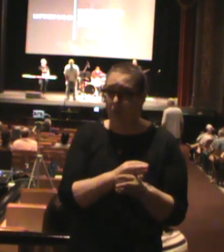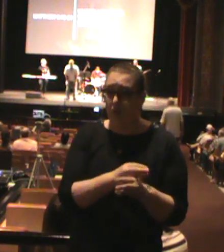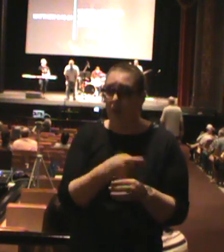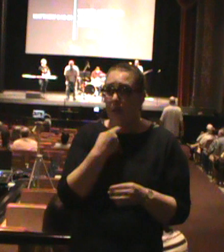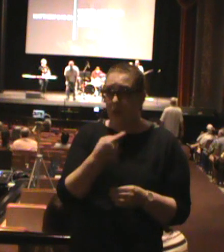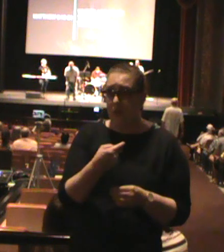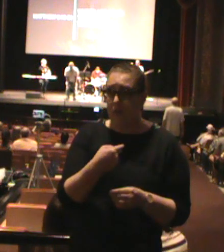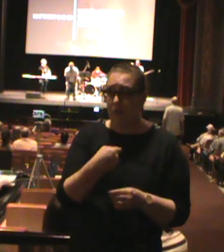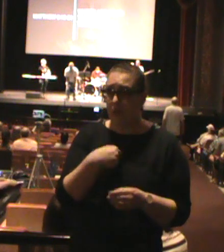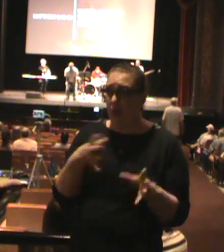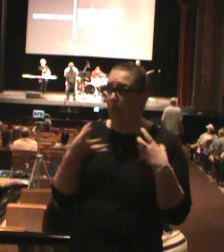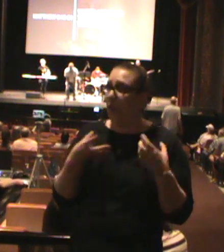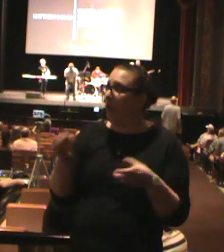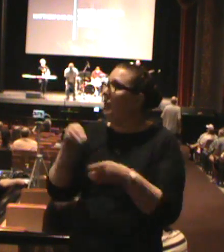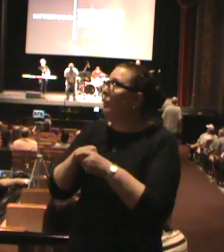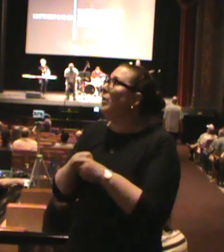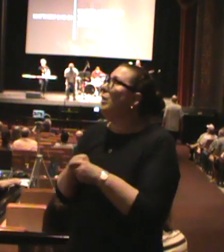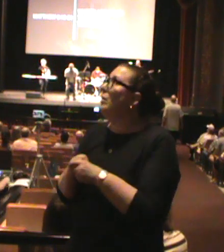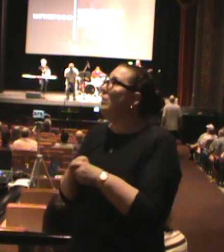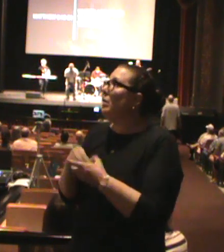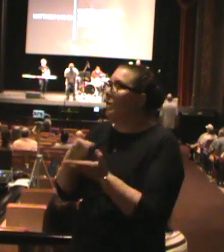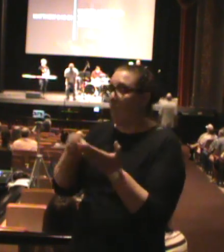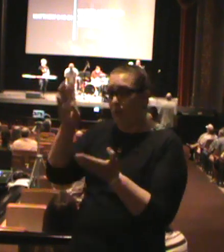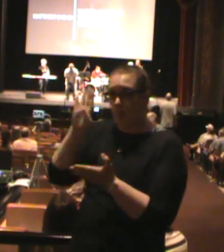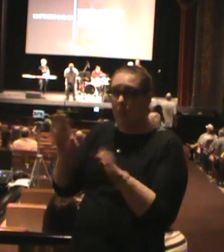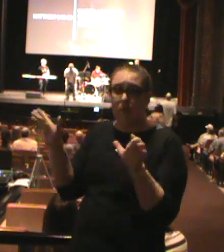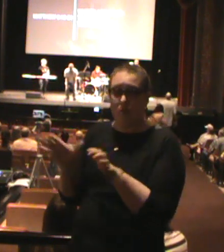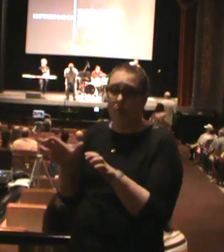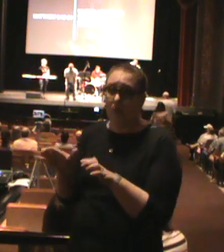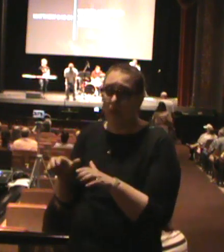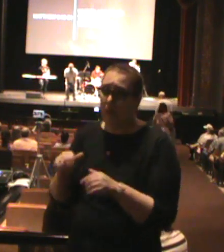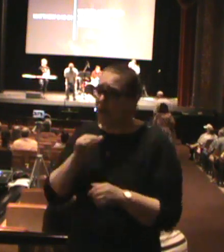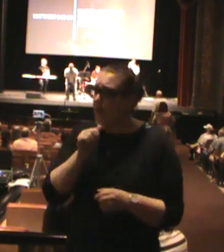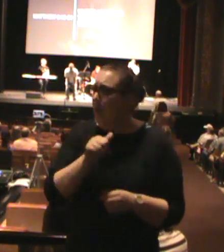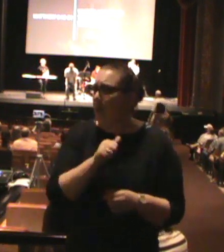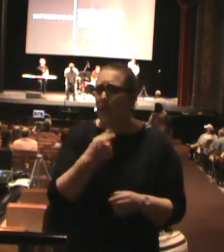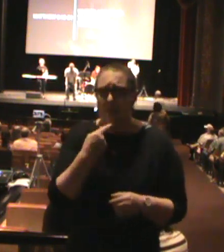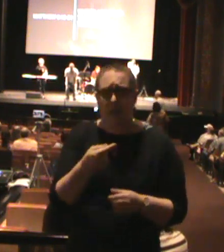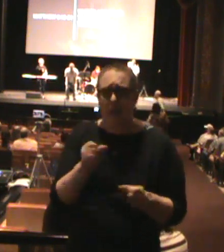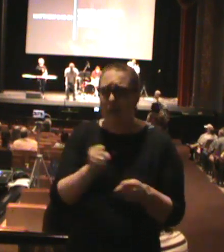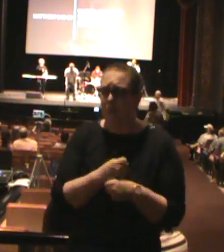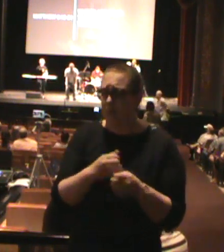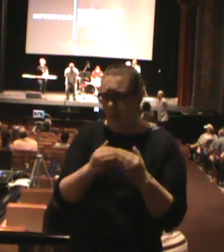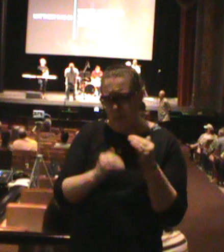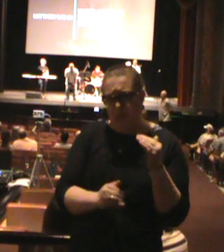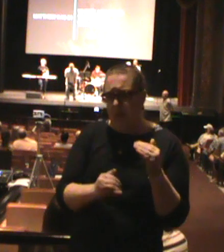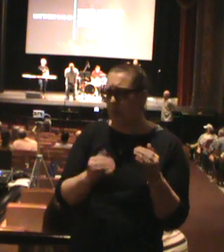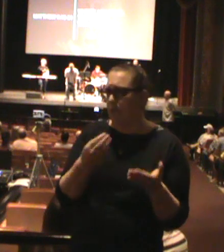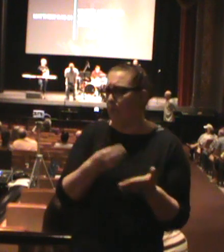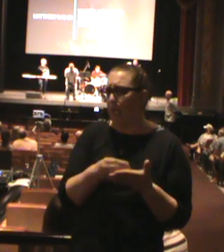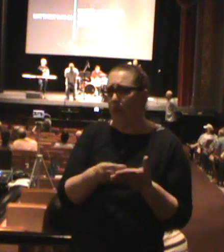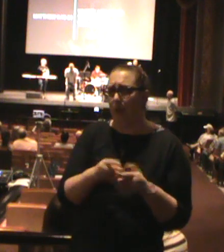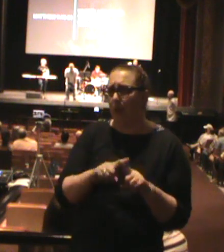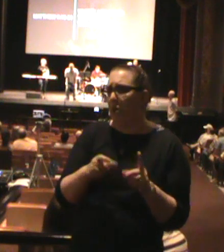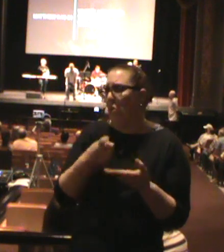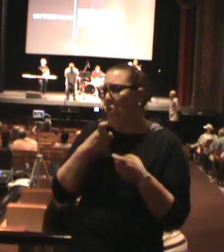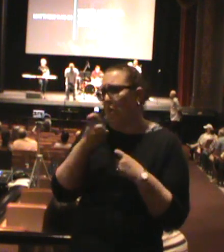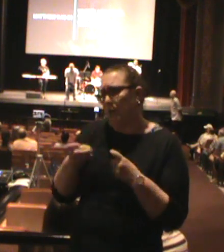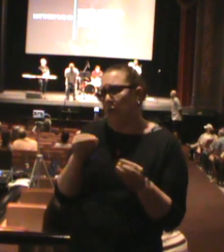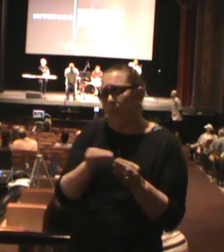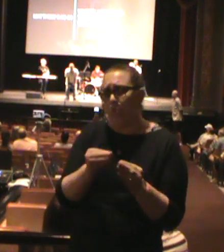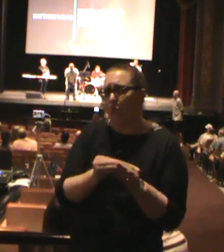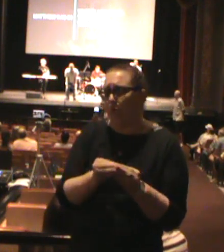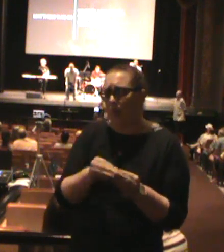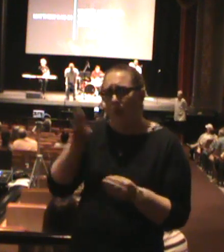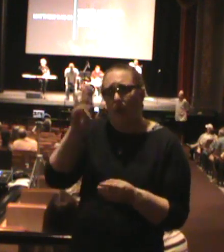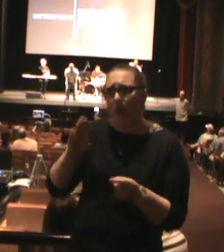want to be a part of what God. I'm not asking to make less money or give more money. God makes it abundantly